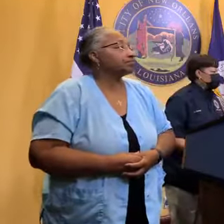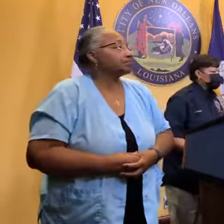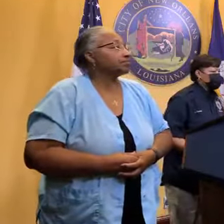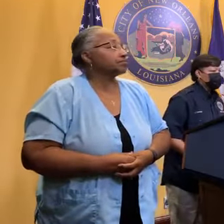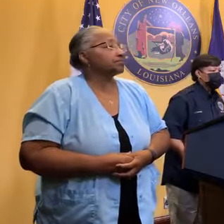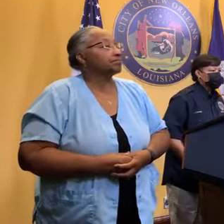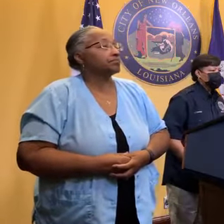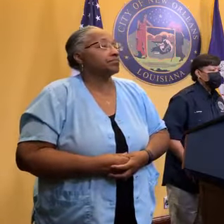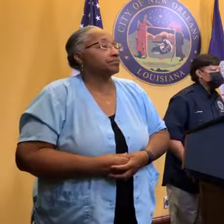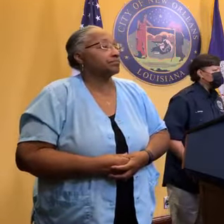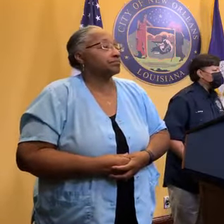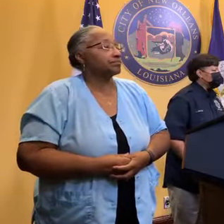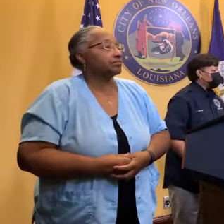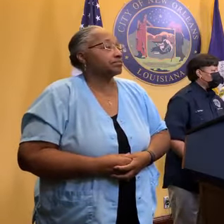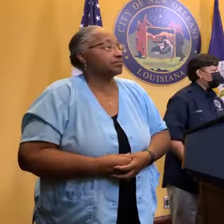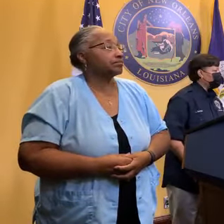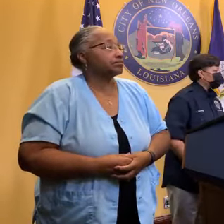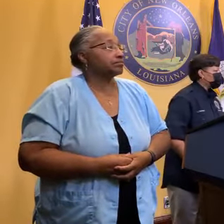WWNO?